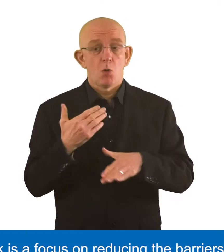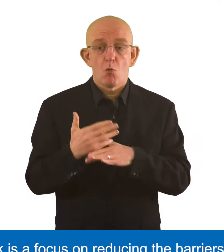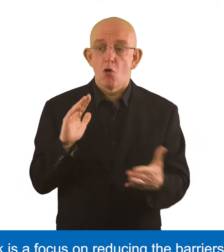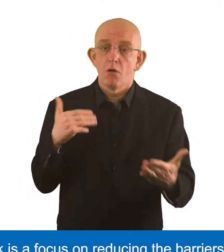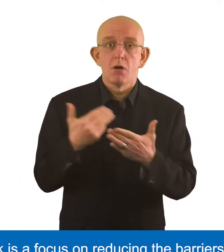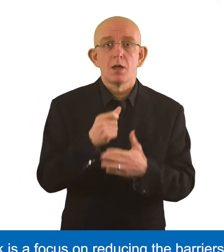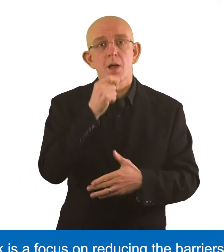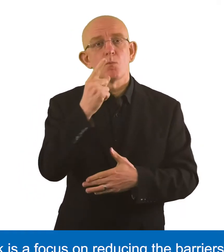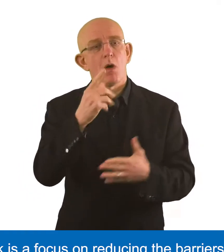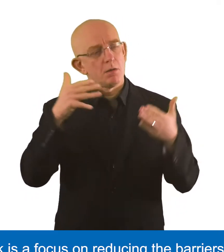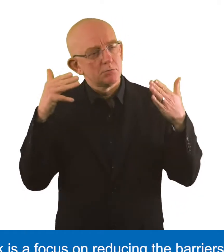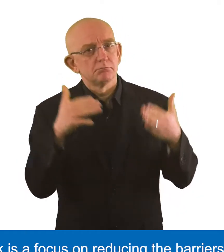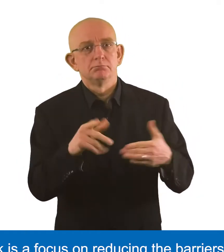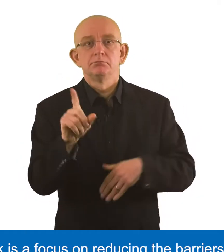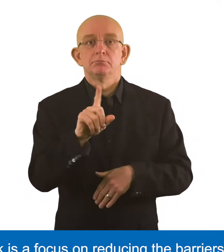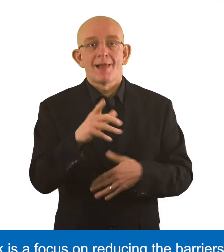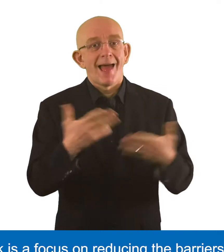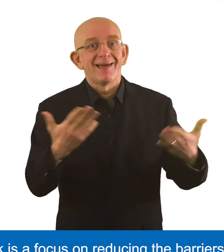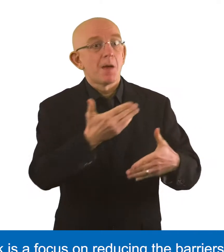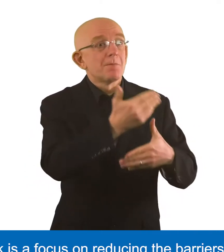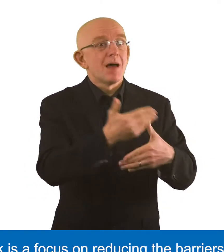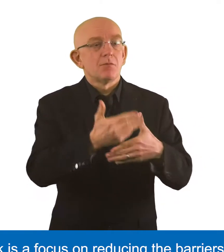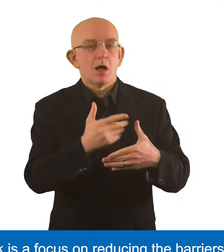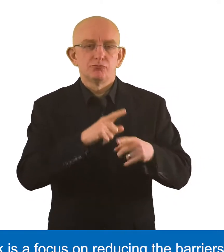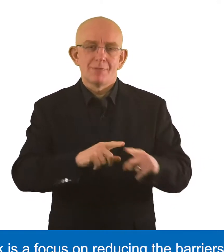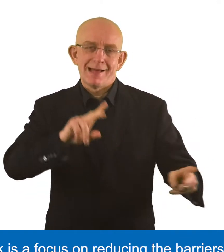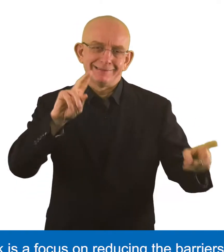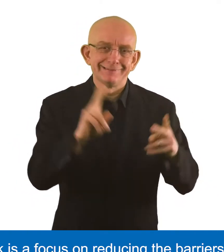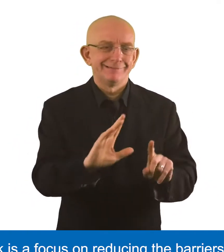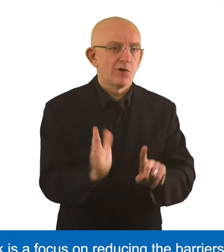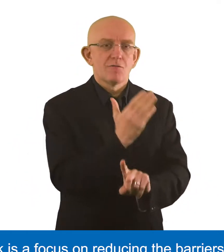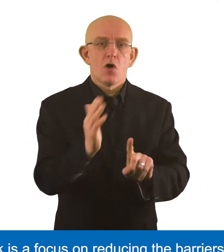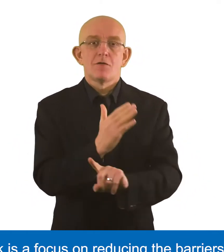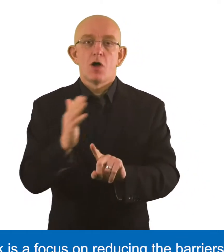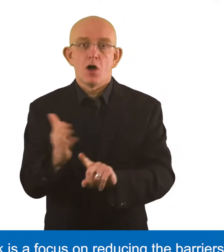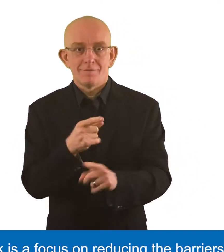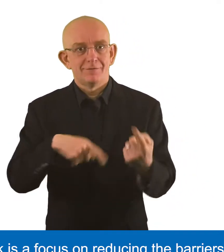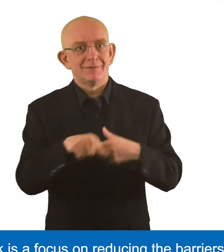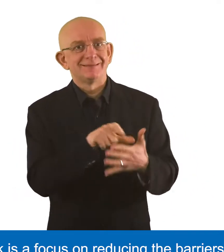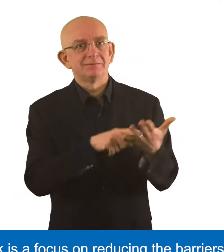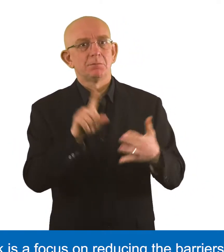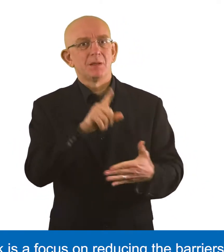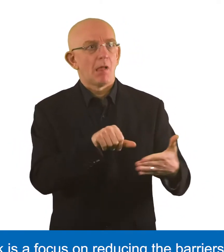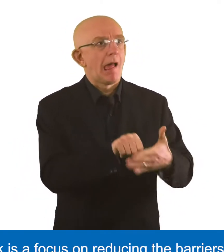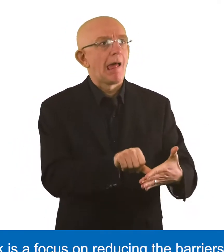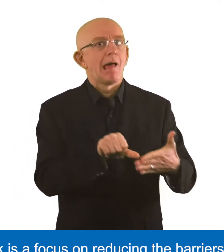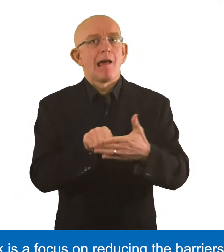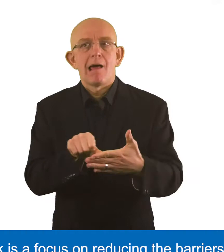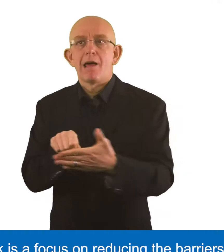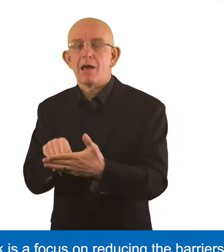At the heart of our work is a focus on reducing the barriers faced by disabled people, both in government and across wider